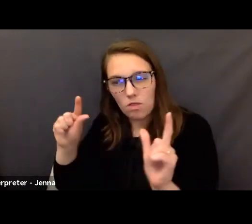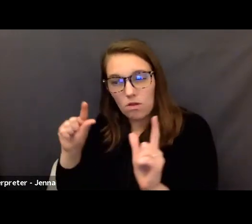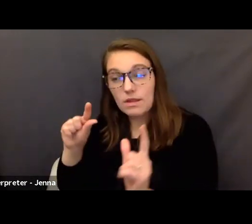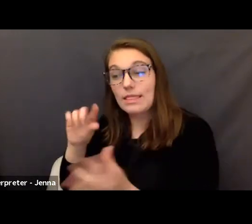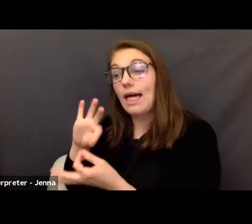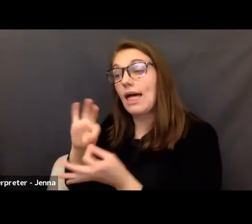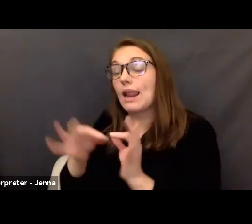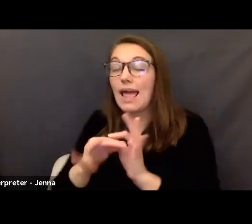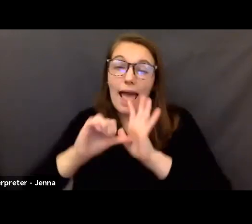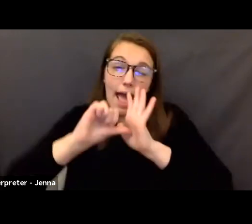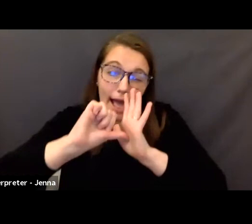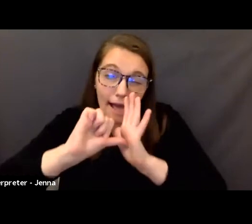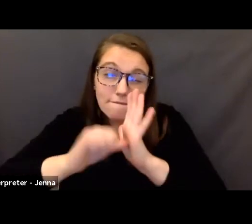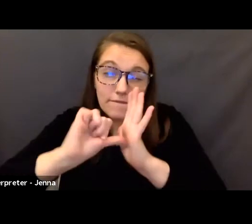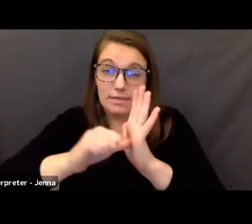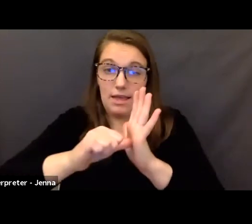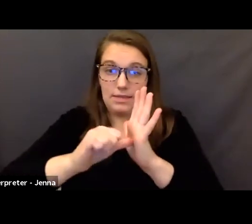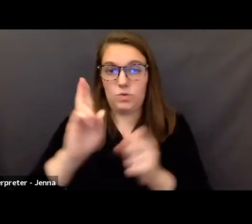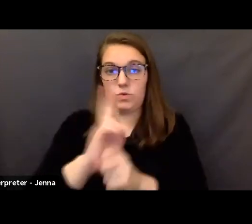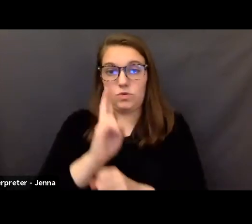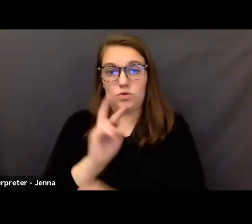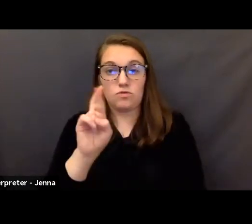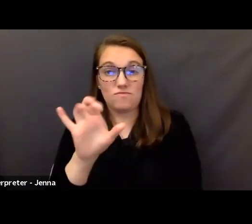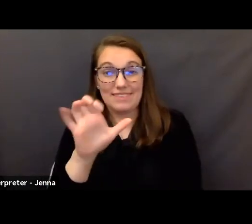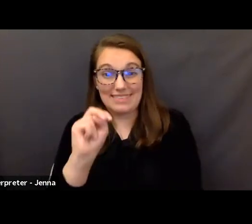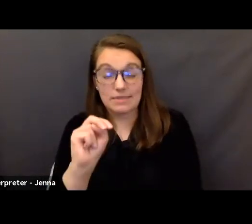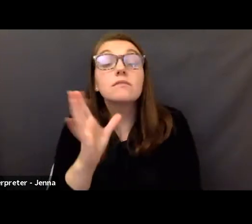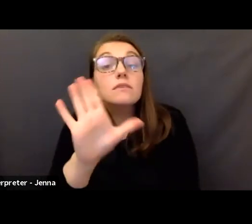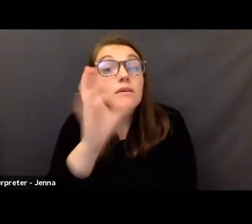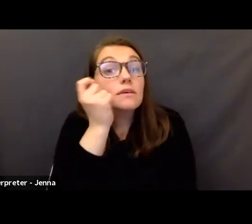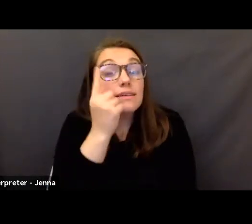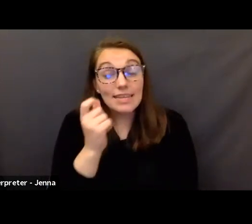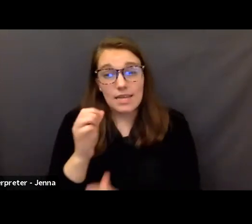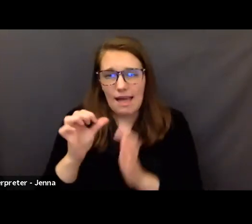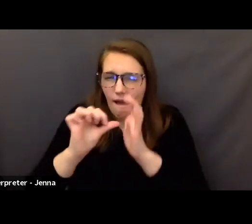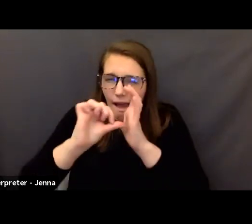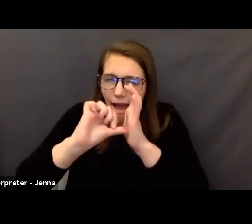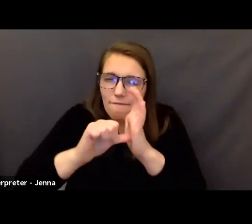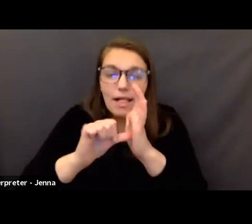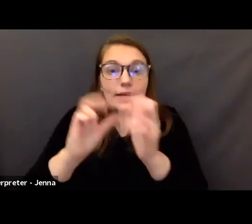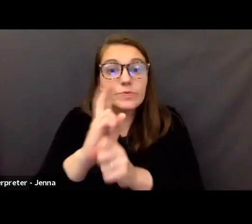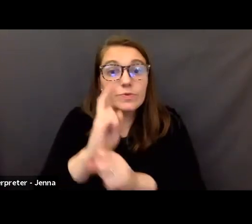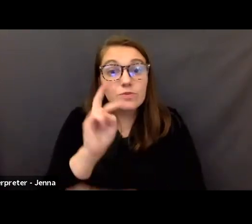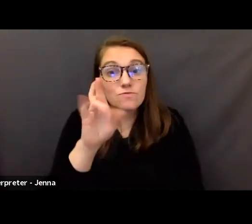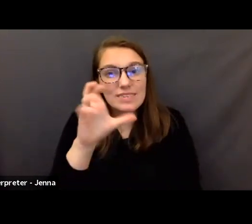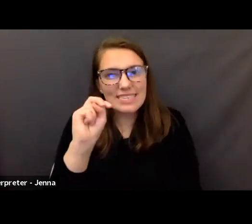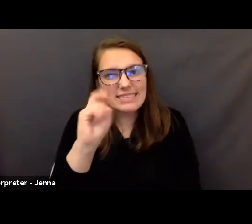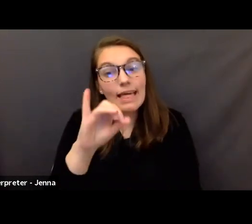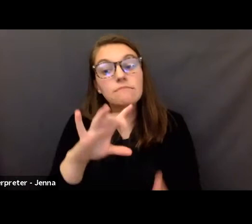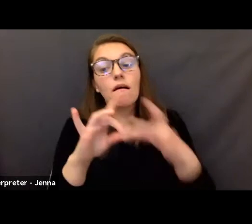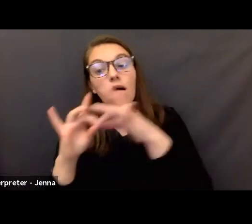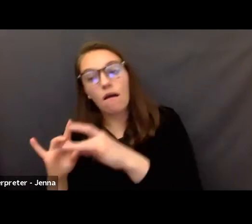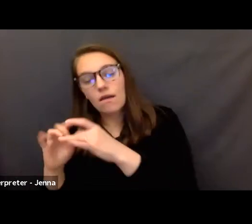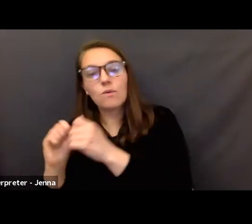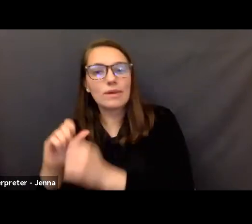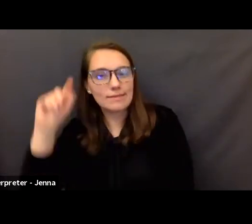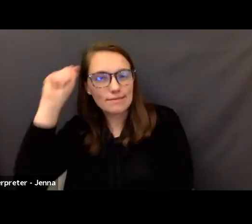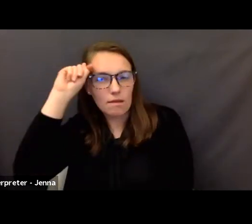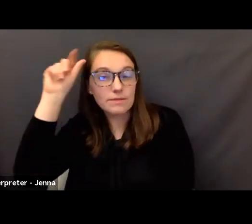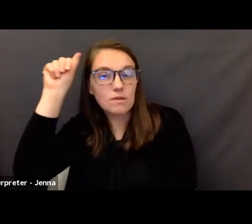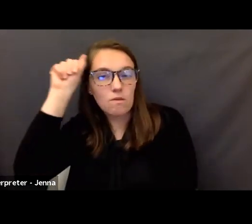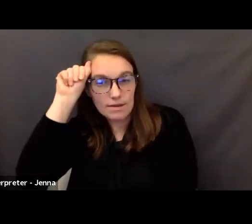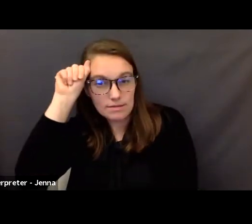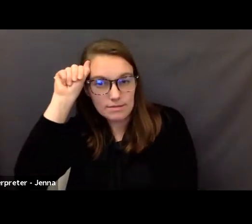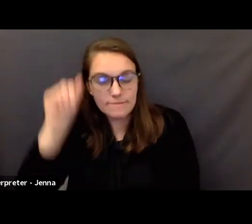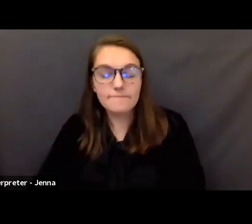reason. Now, that amplification was associated with St. Thomas Aquinas. And as an